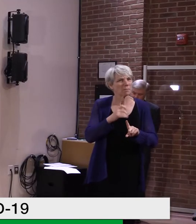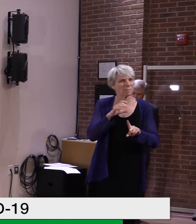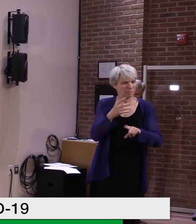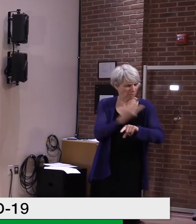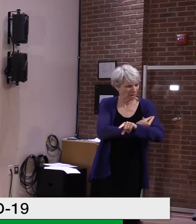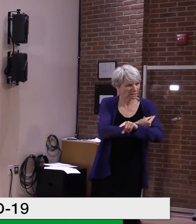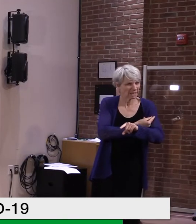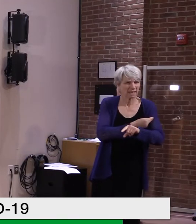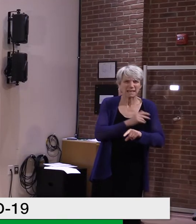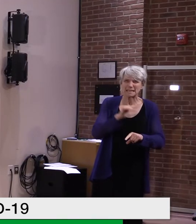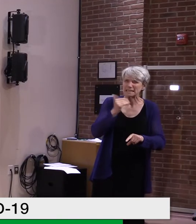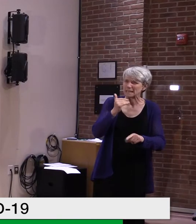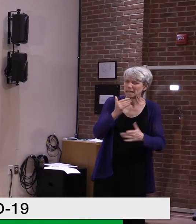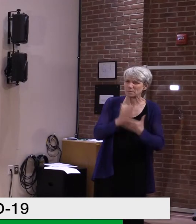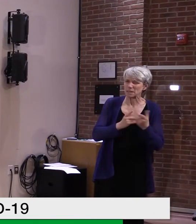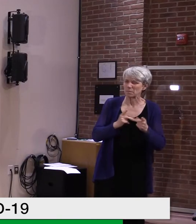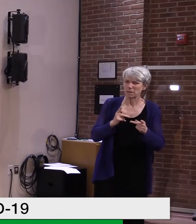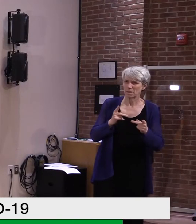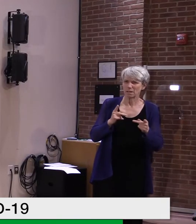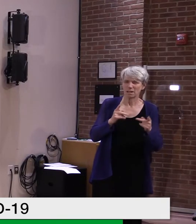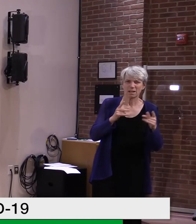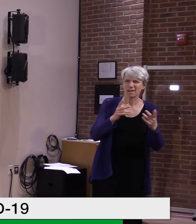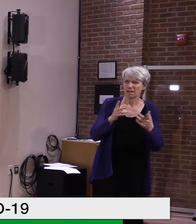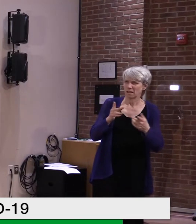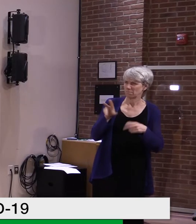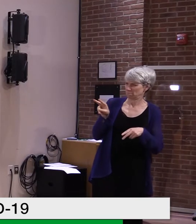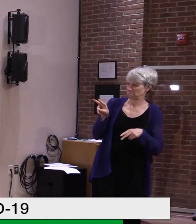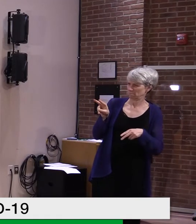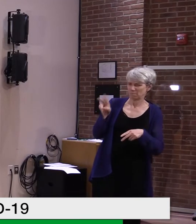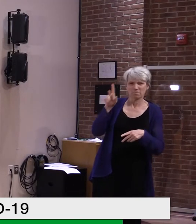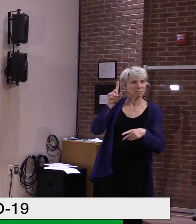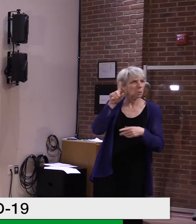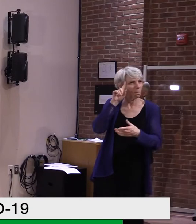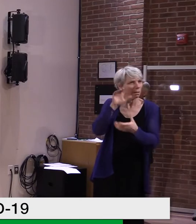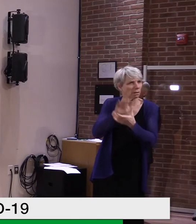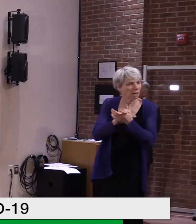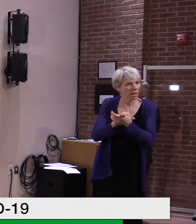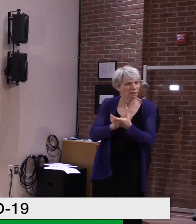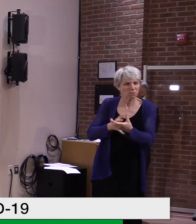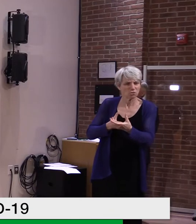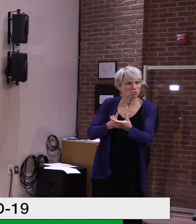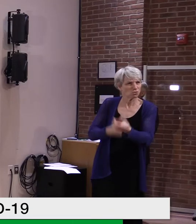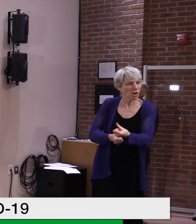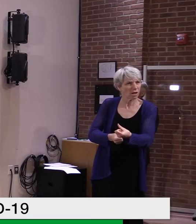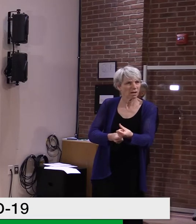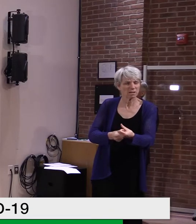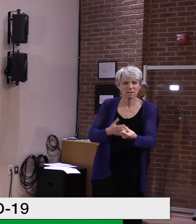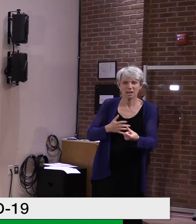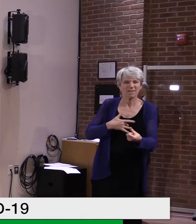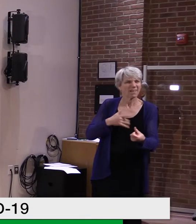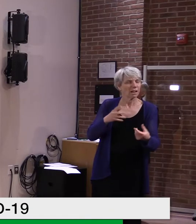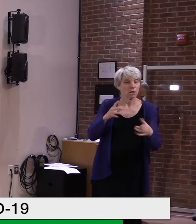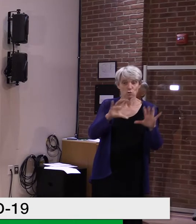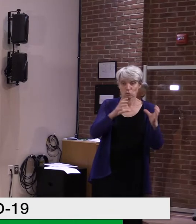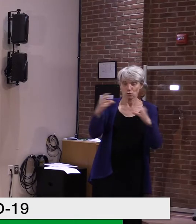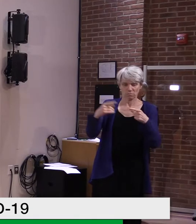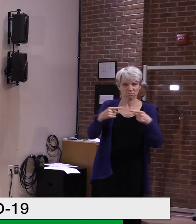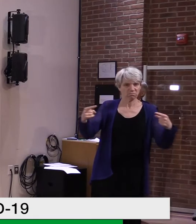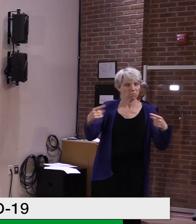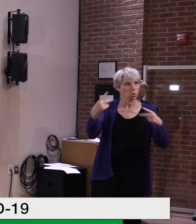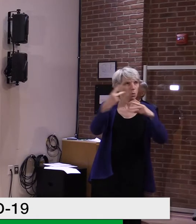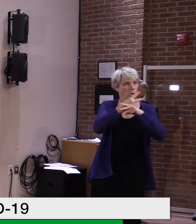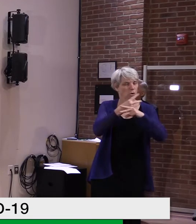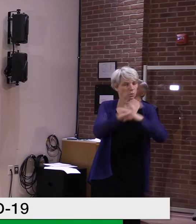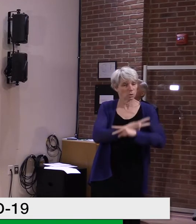I wonder if either you or he could give a brief but definitive scientific summary about the relative risk of illness